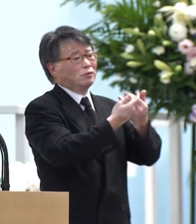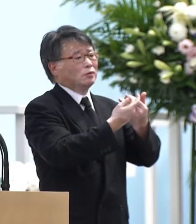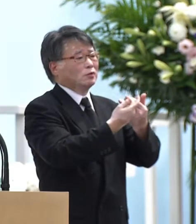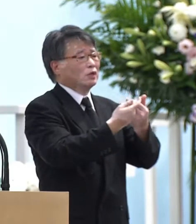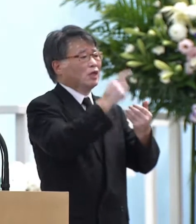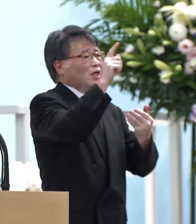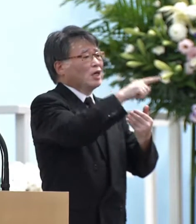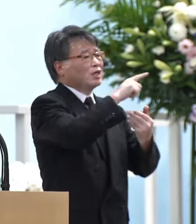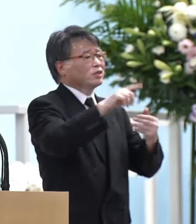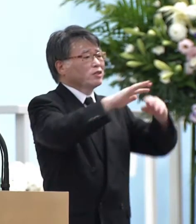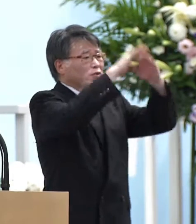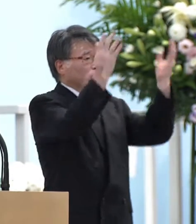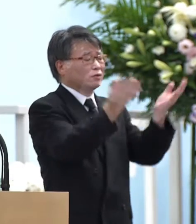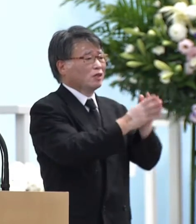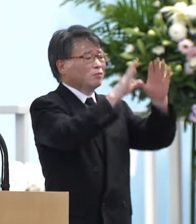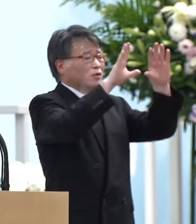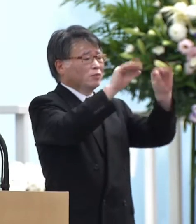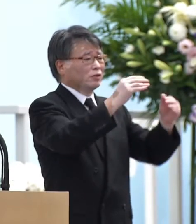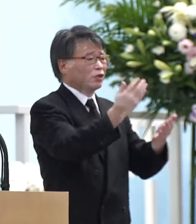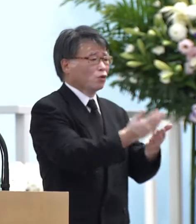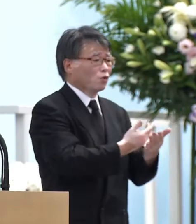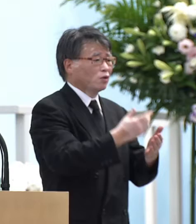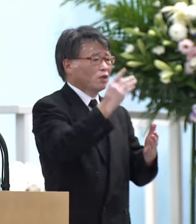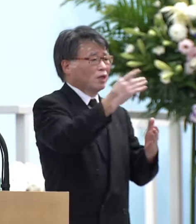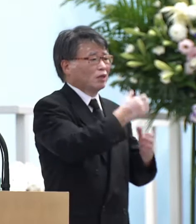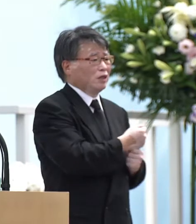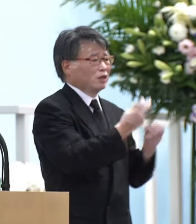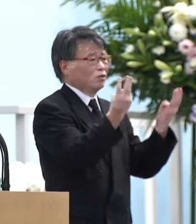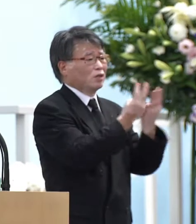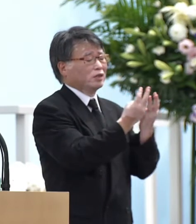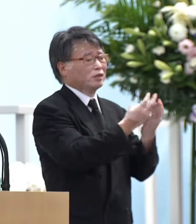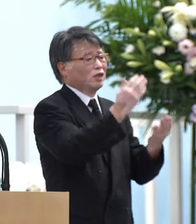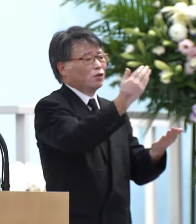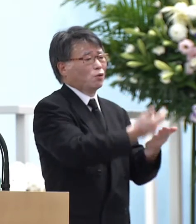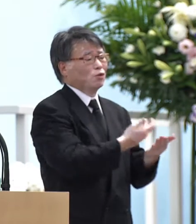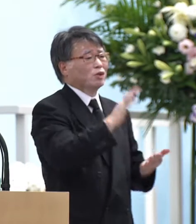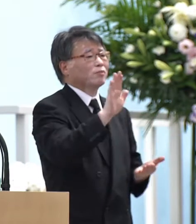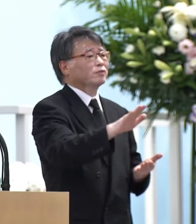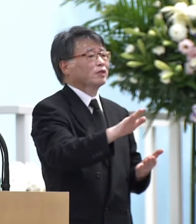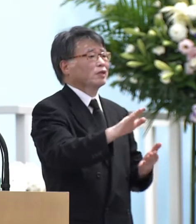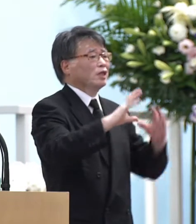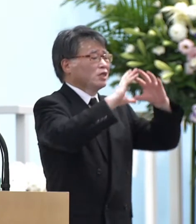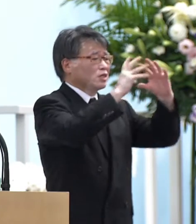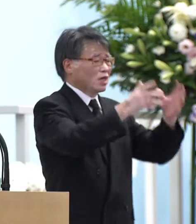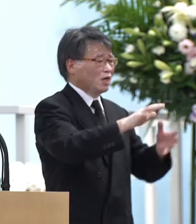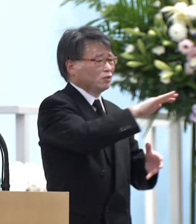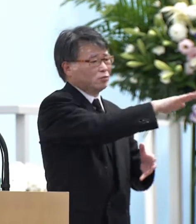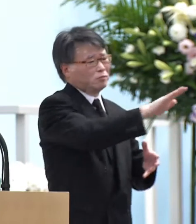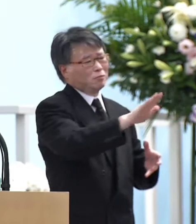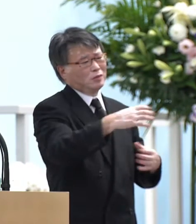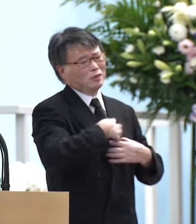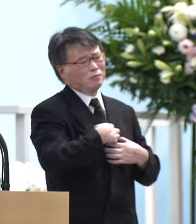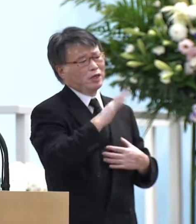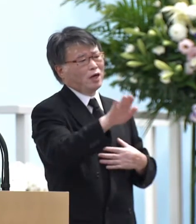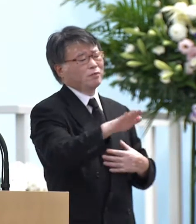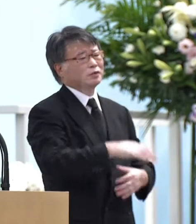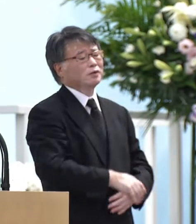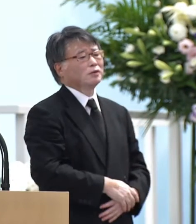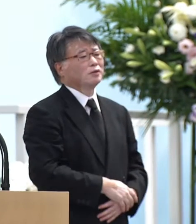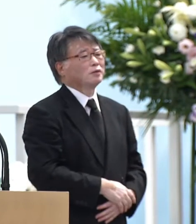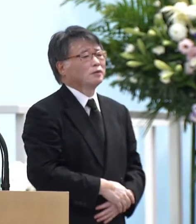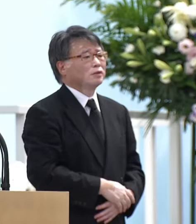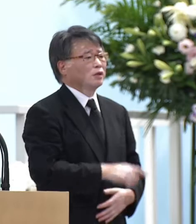of nuclear weapons, which can annihilate the mankind many times over, is posing a threat to the future